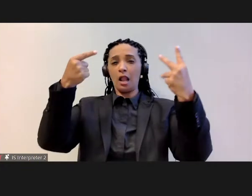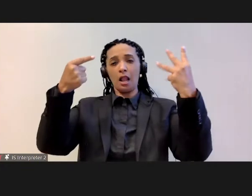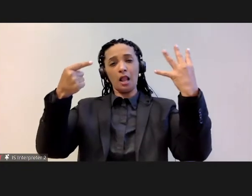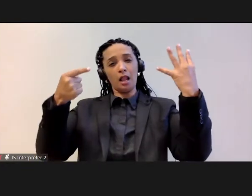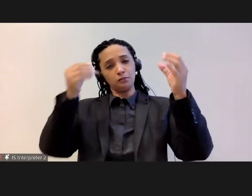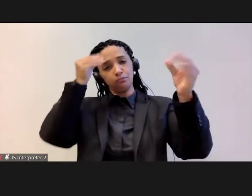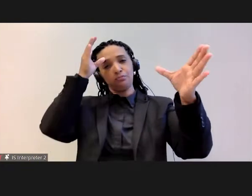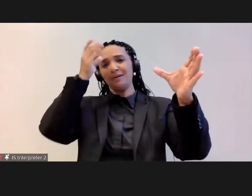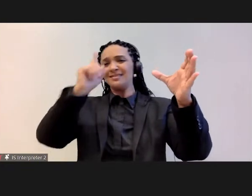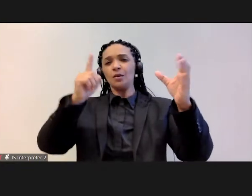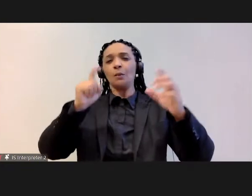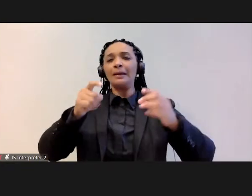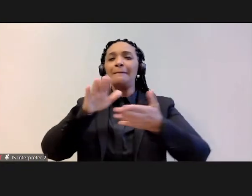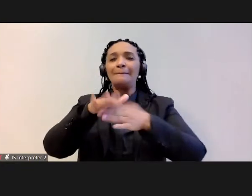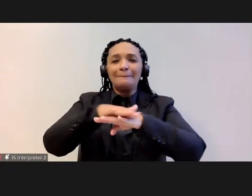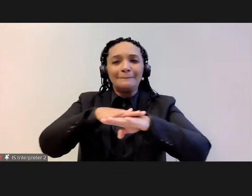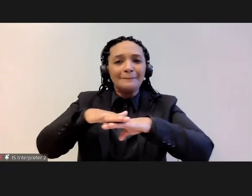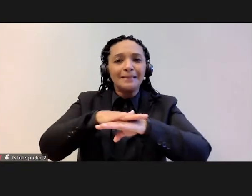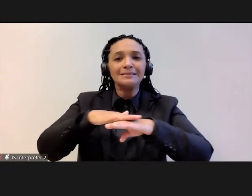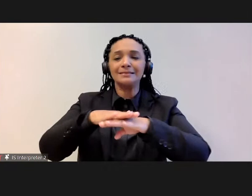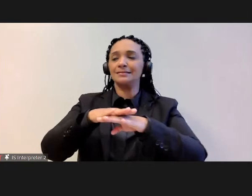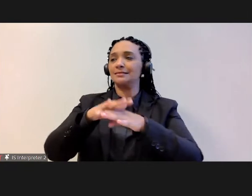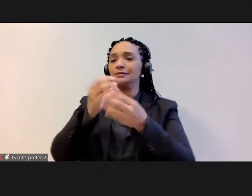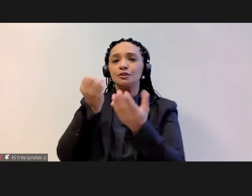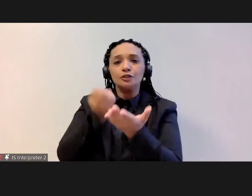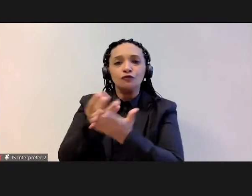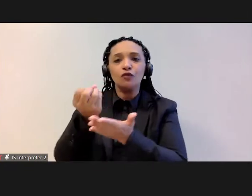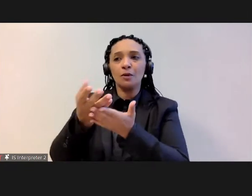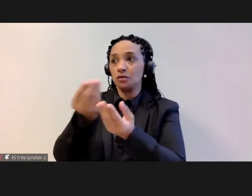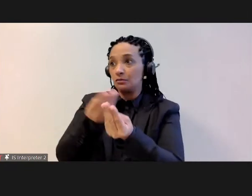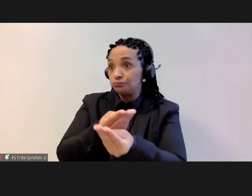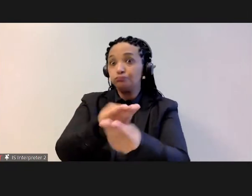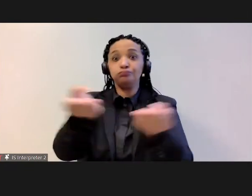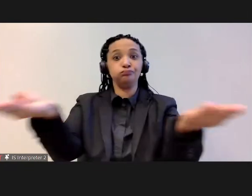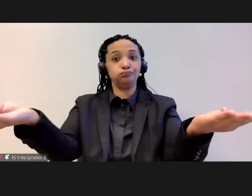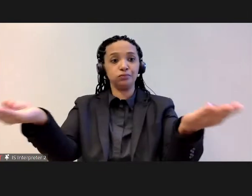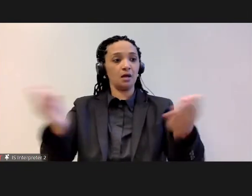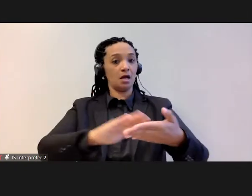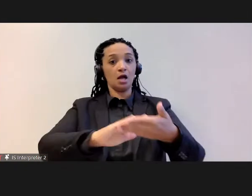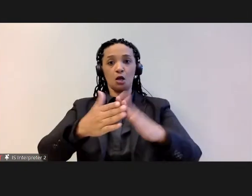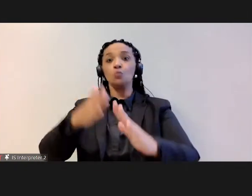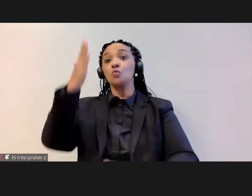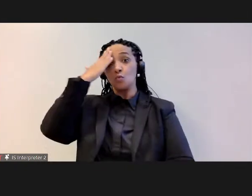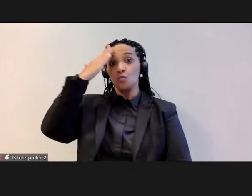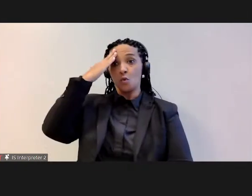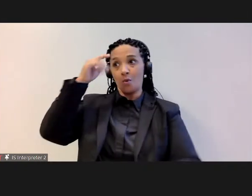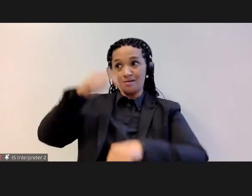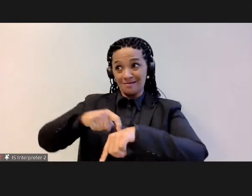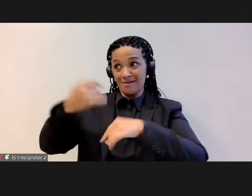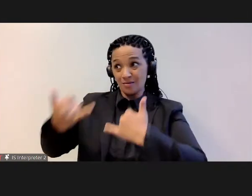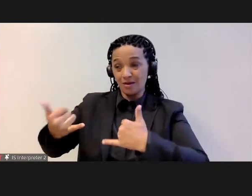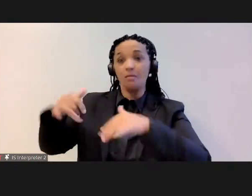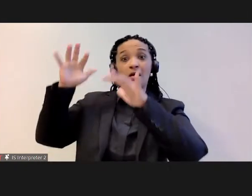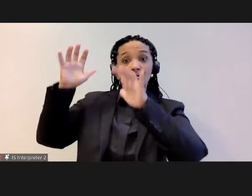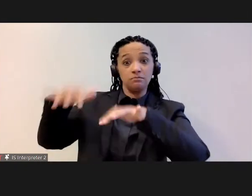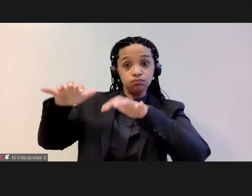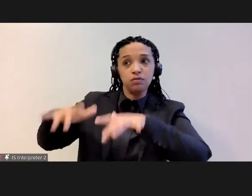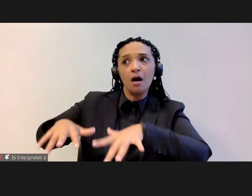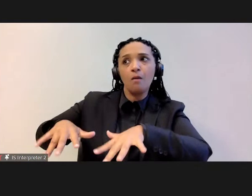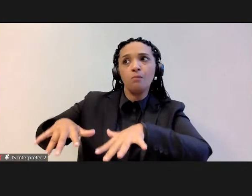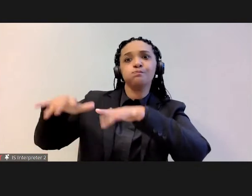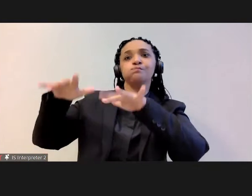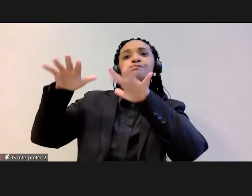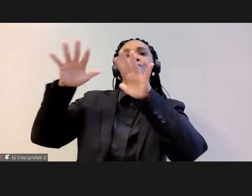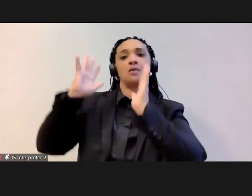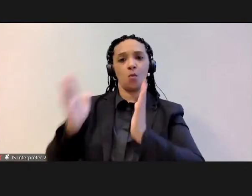there is that major challenge linked to availability. I would also talk about, I already